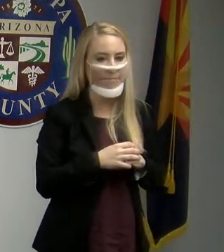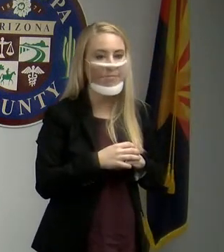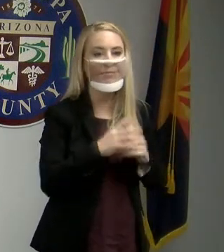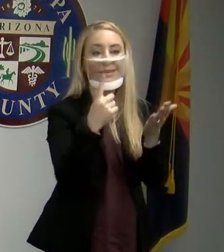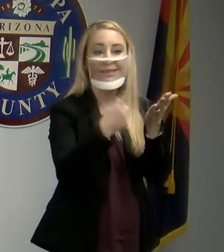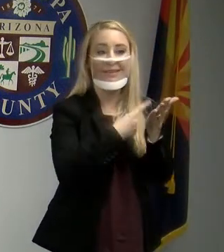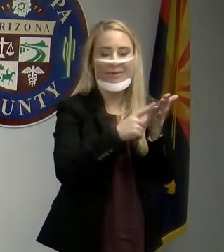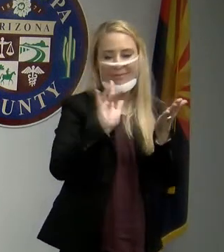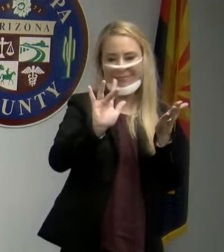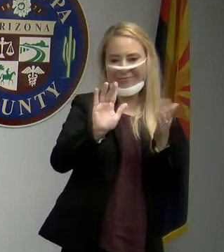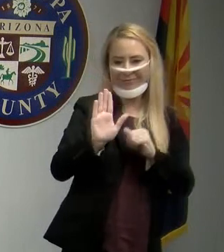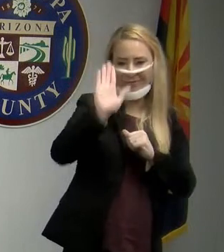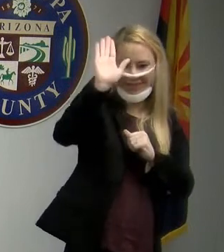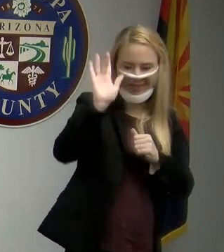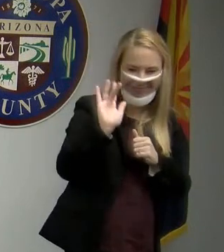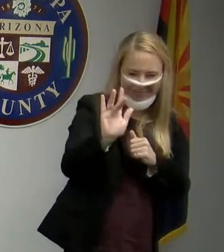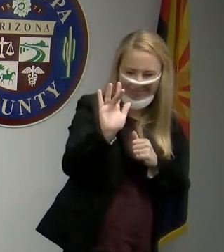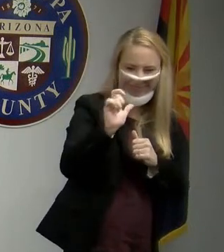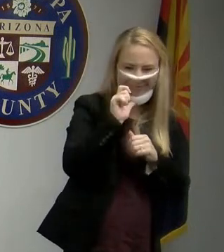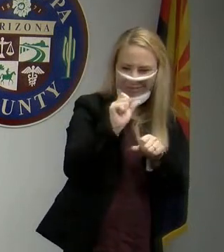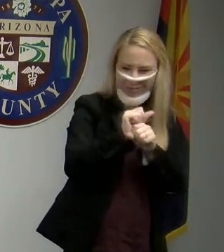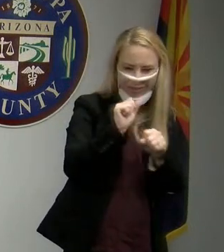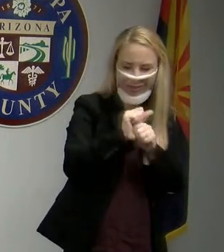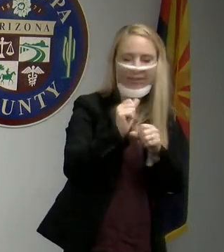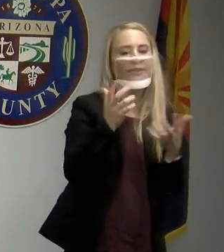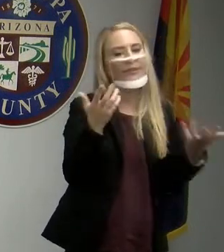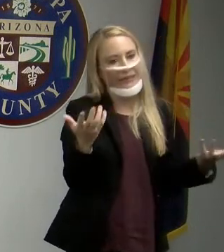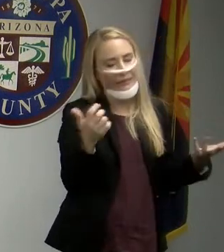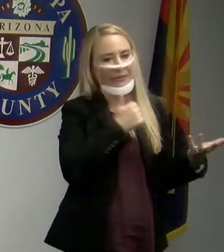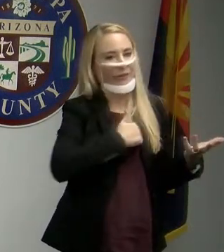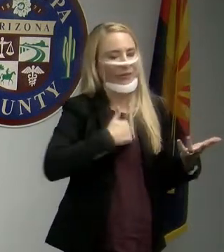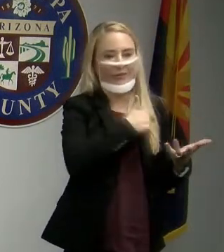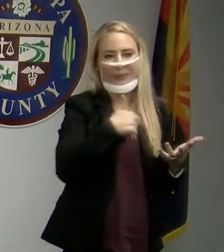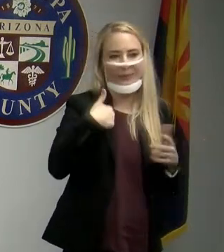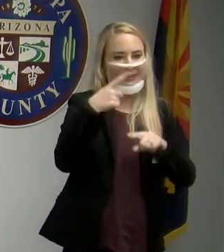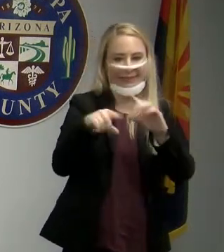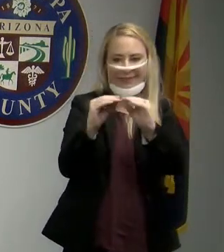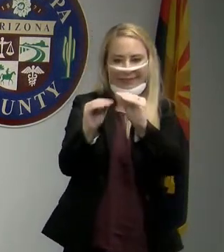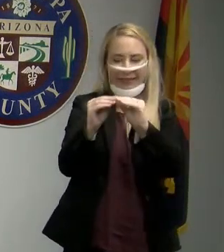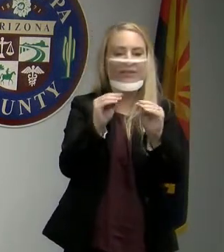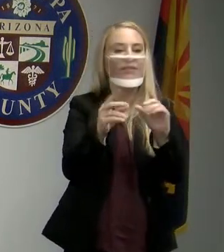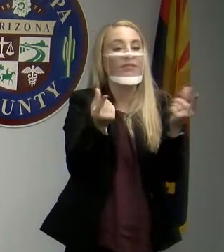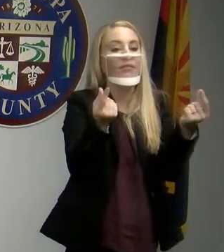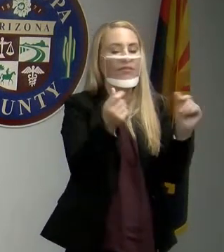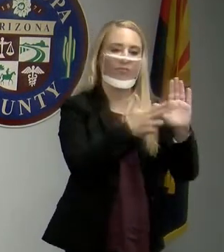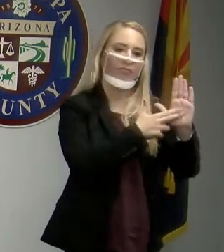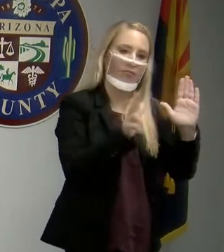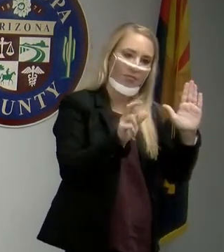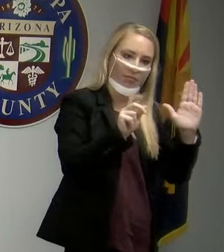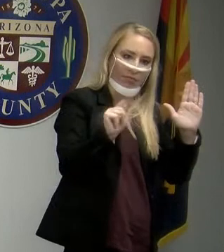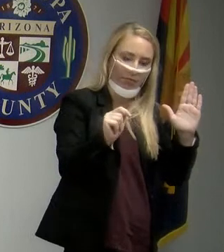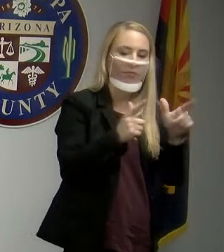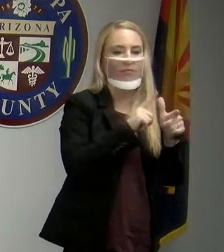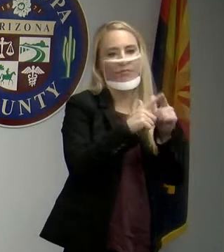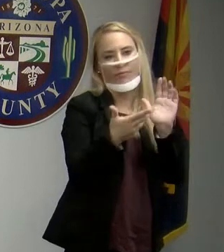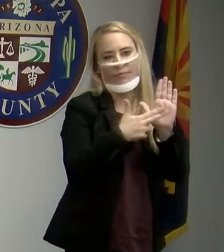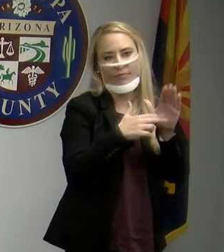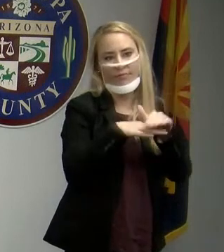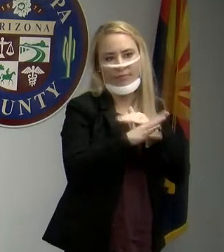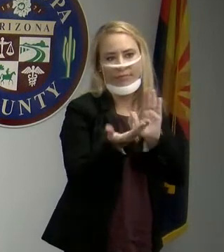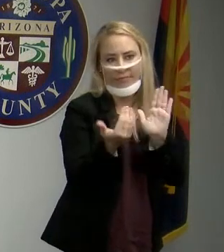raising the hand part, you'll click on it, it won't work. So we can't fix that on our end, but we certainly want to make sure we get to your questions if you have them